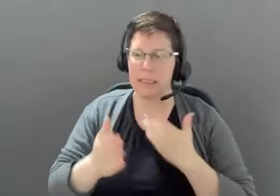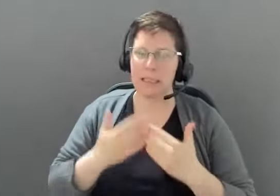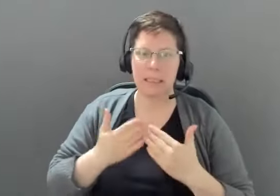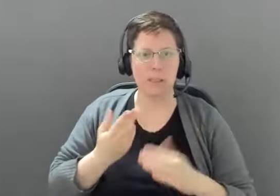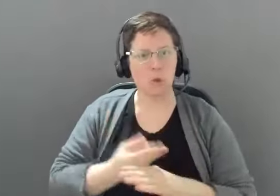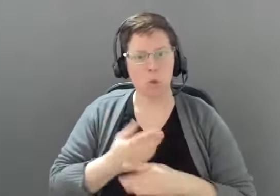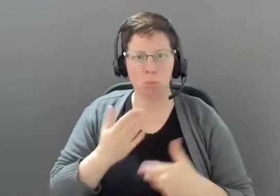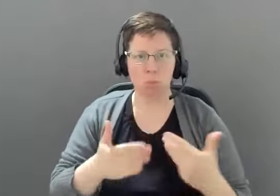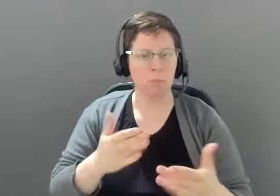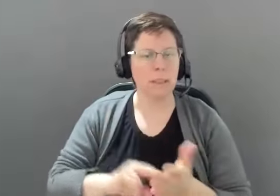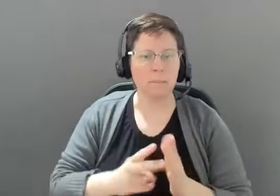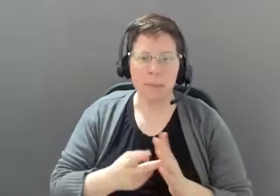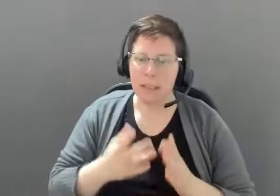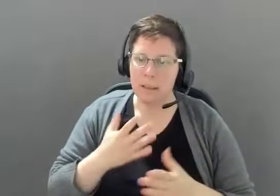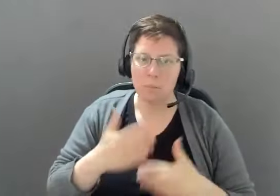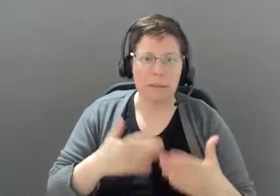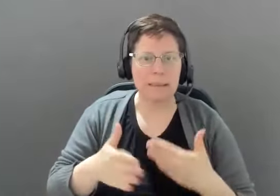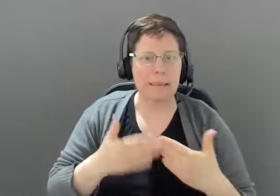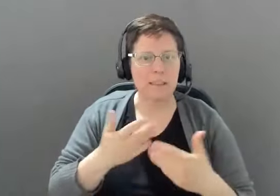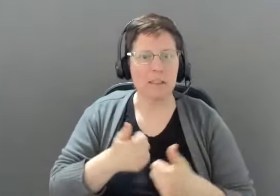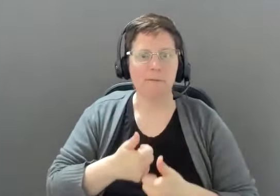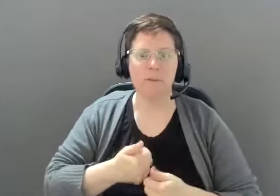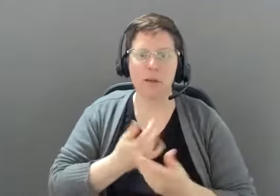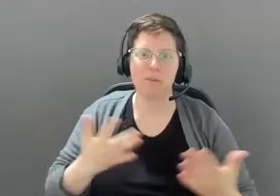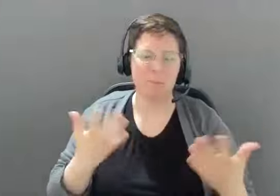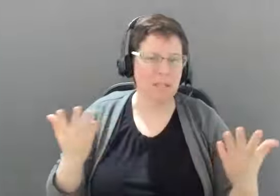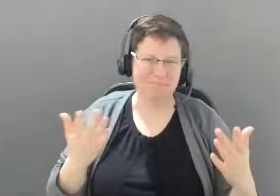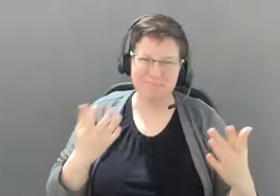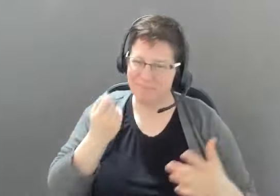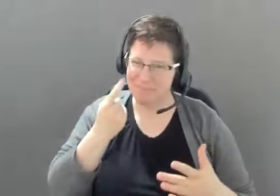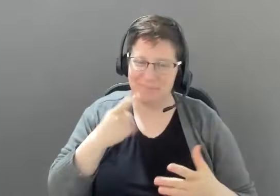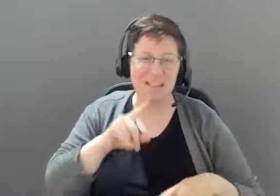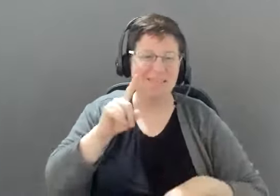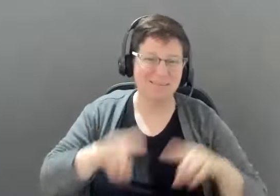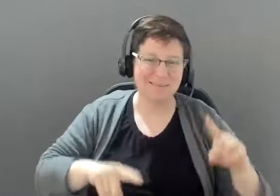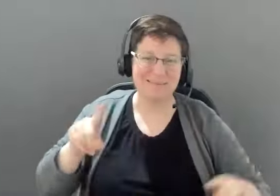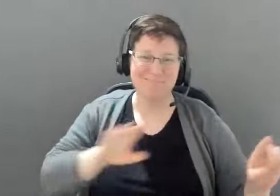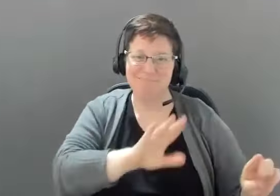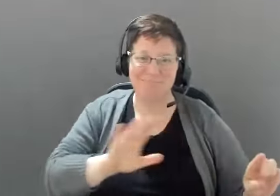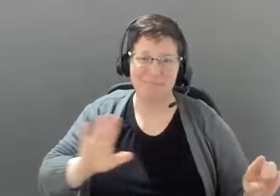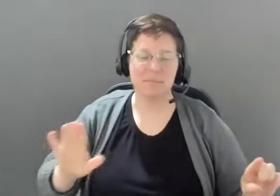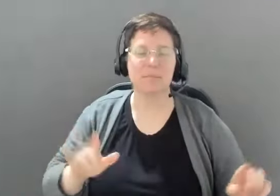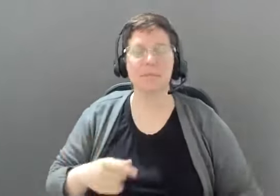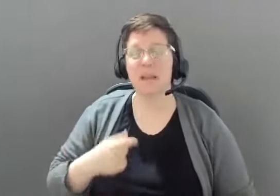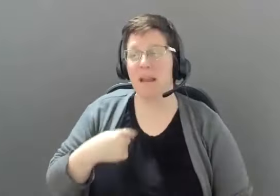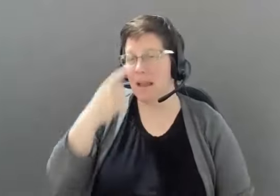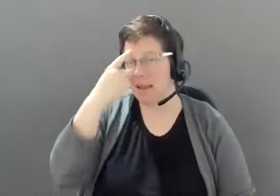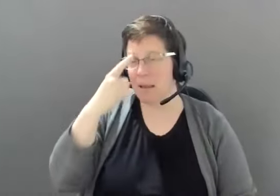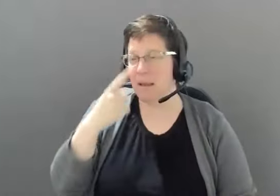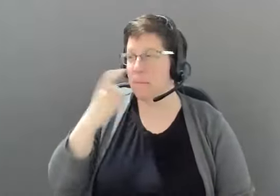would make the process easier for everyone, but it's not the case everywhere. I think because the changes in the law are